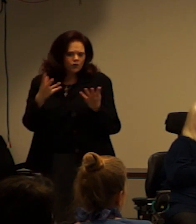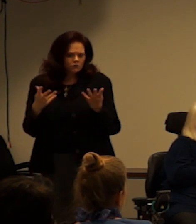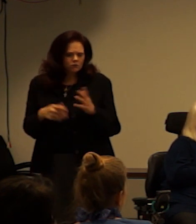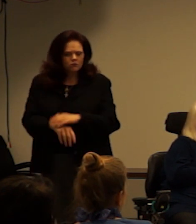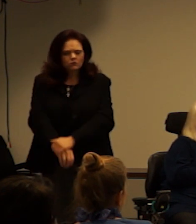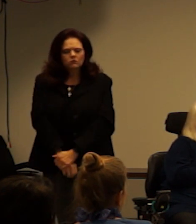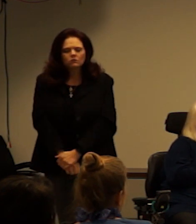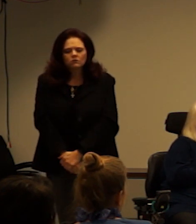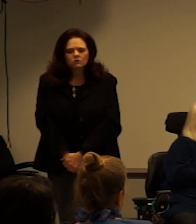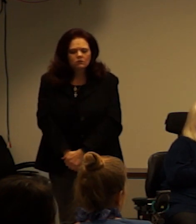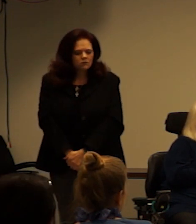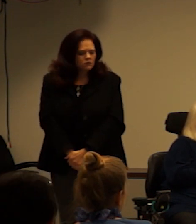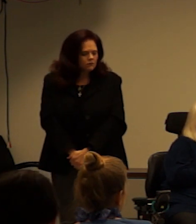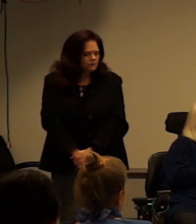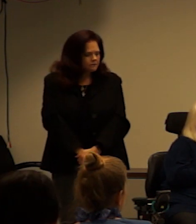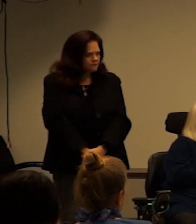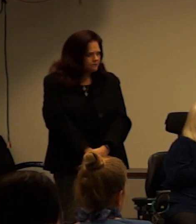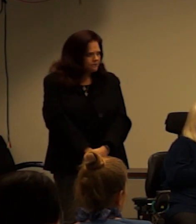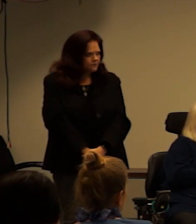that.